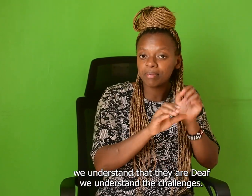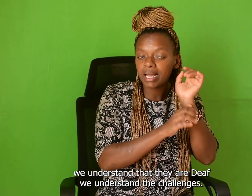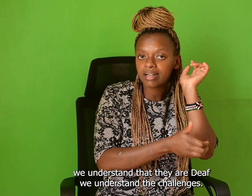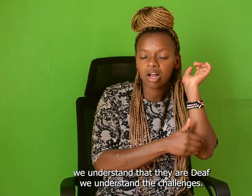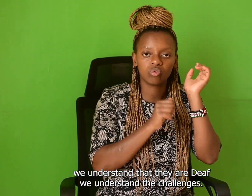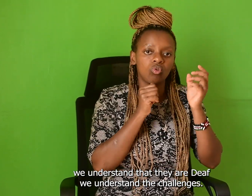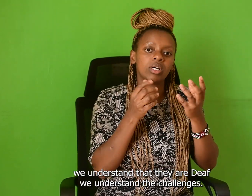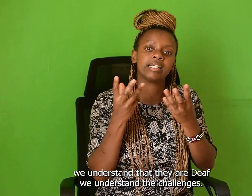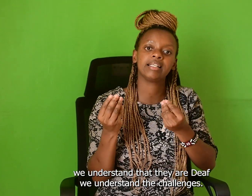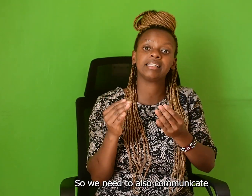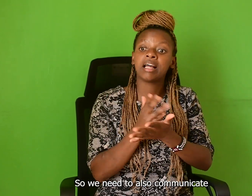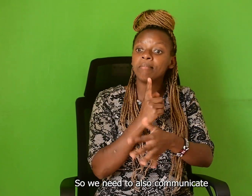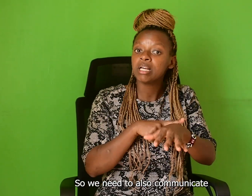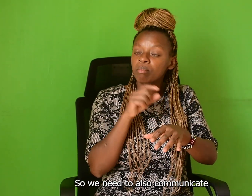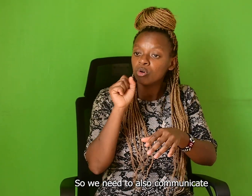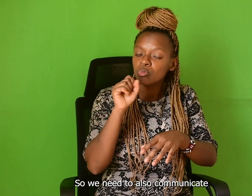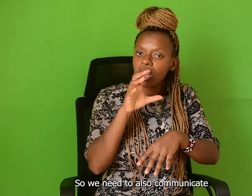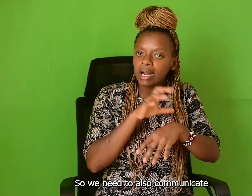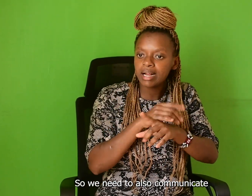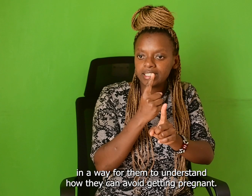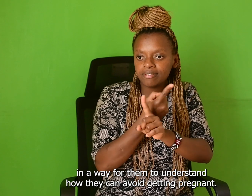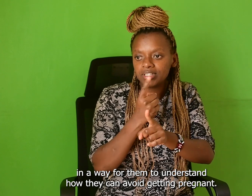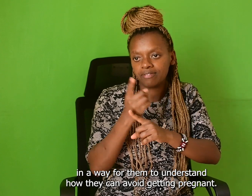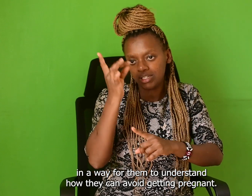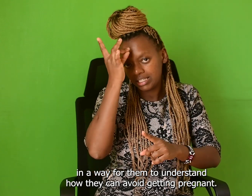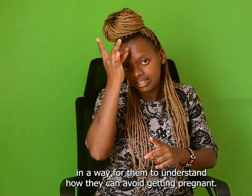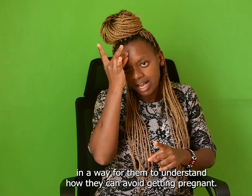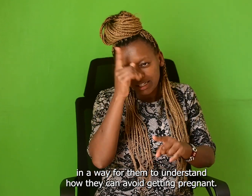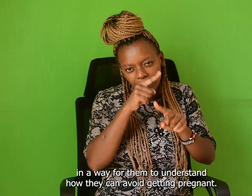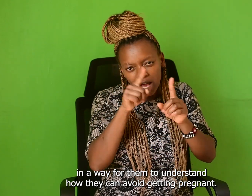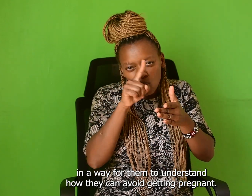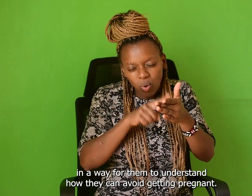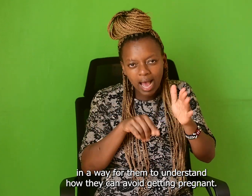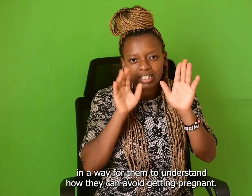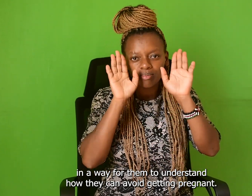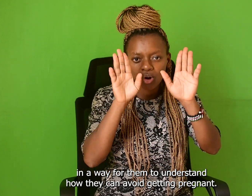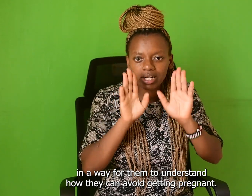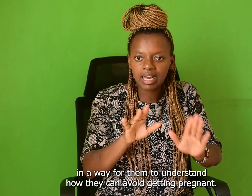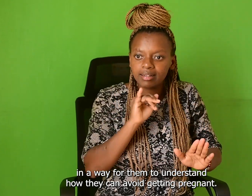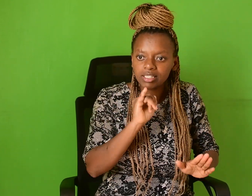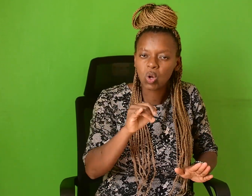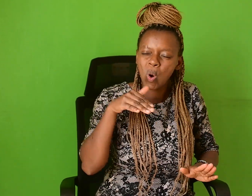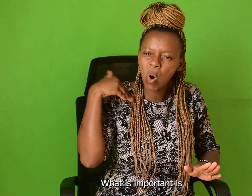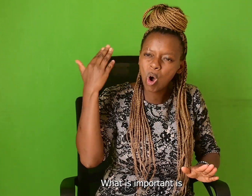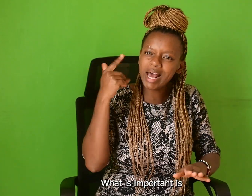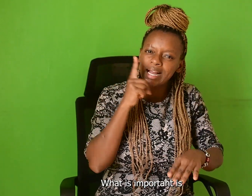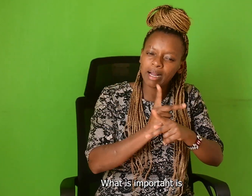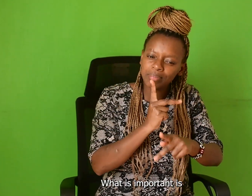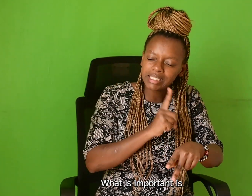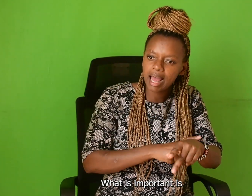understand their challenges, so we need to also communicate in a way for them to understand how they can avoid getting pregnant. What is important is